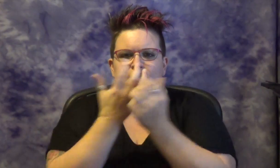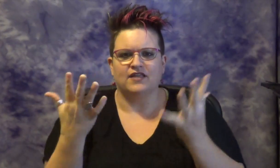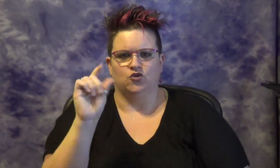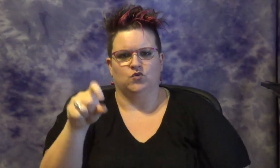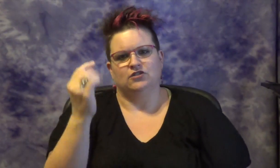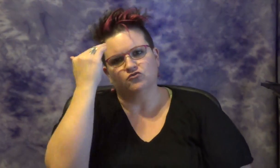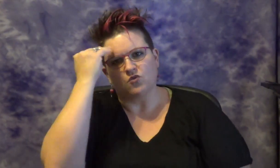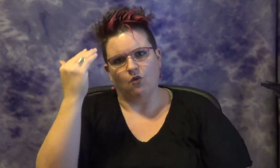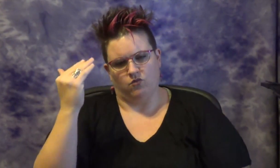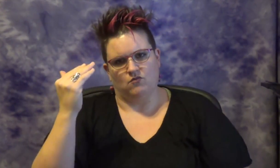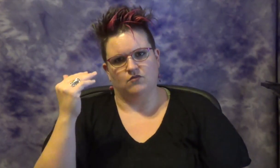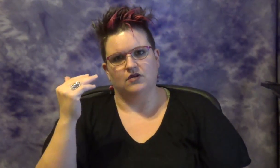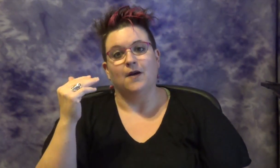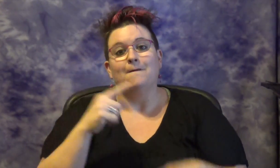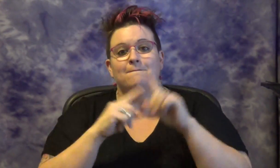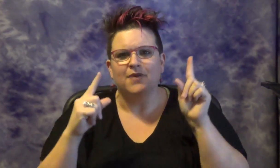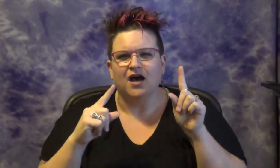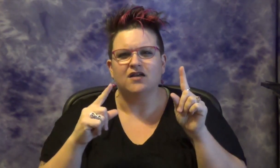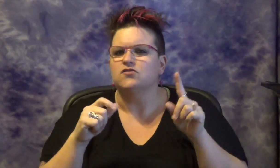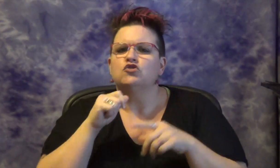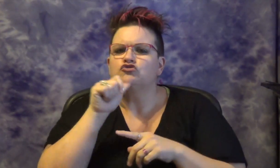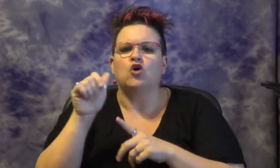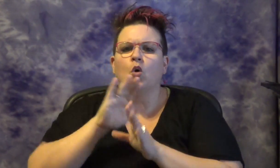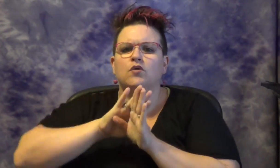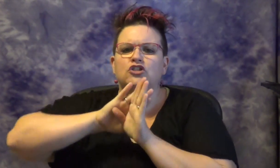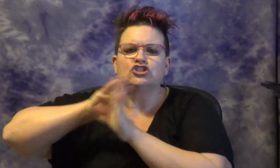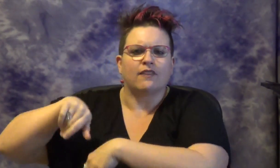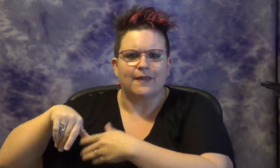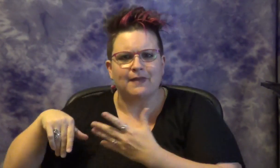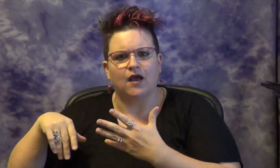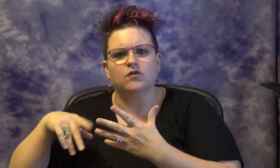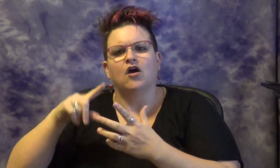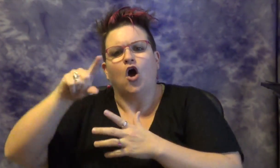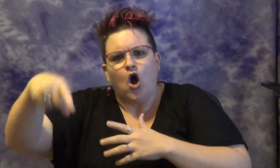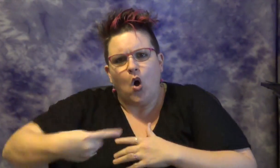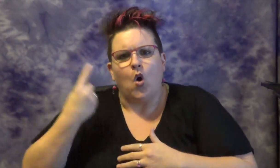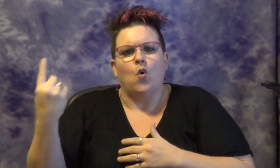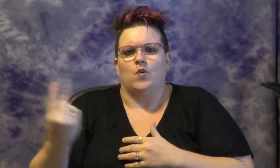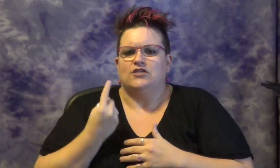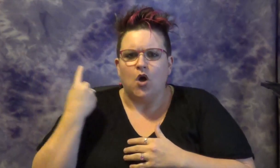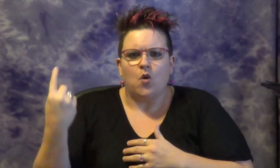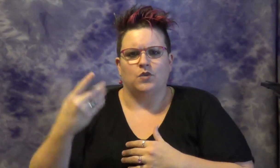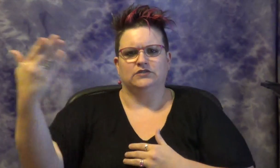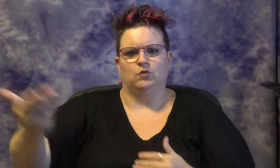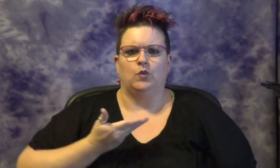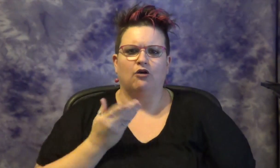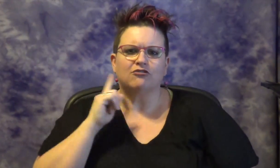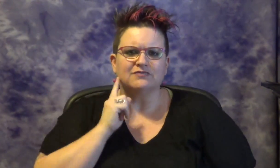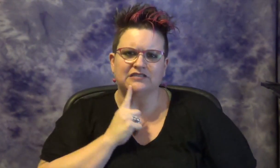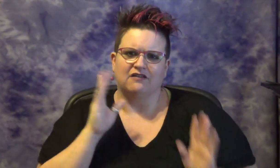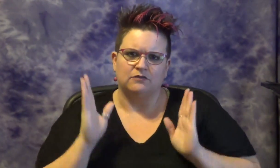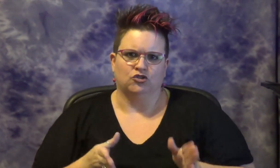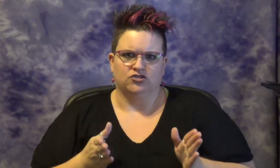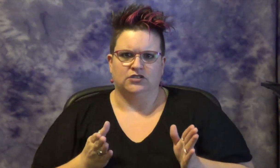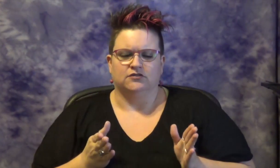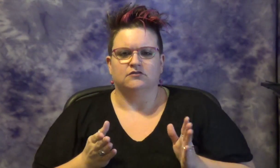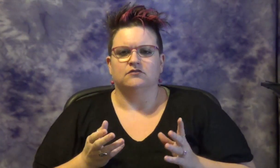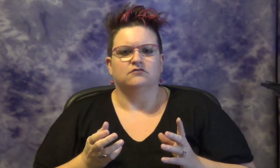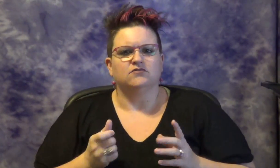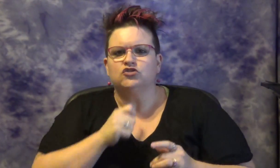valued anymore. But they teach you everything that you need to know. Don't shut them out. Always, always welcome them. Welcome a